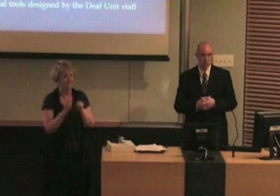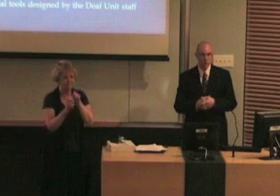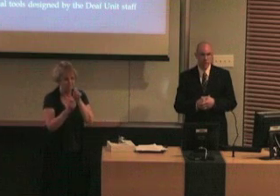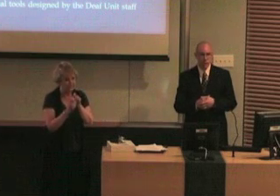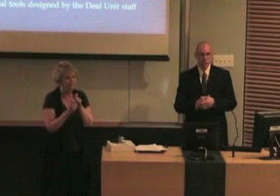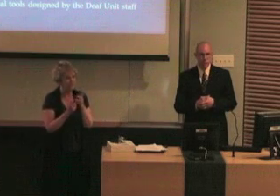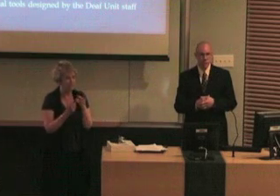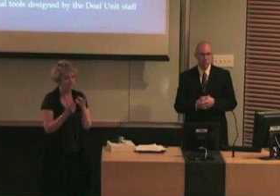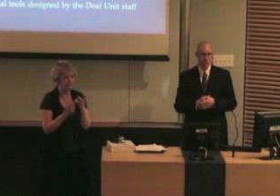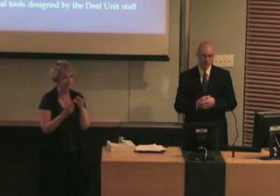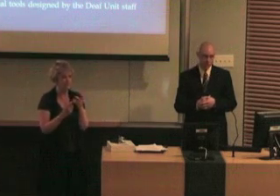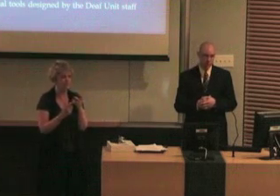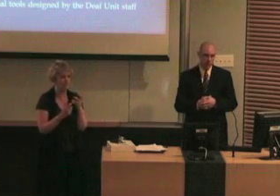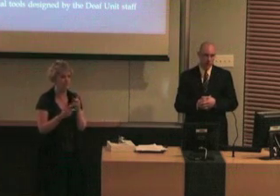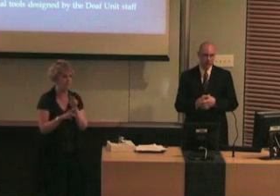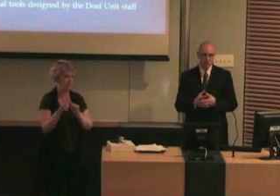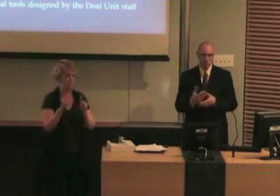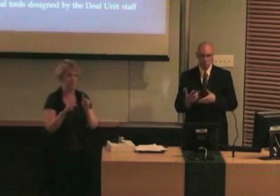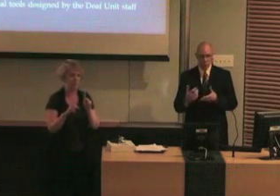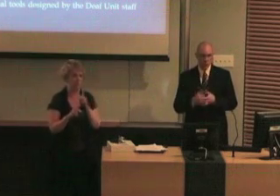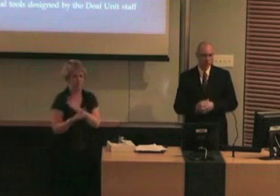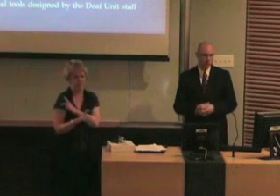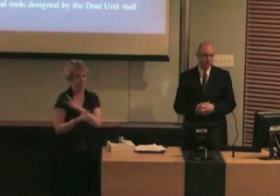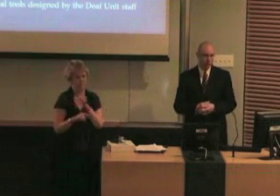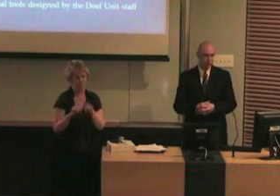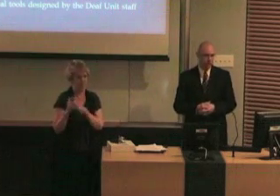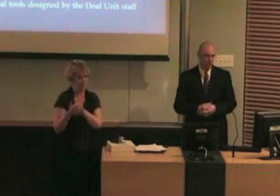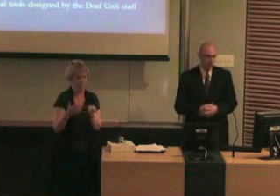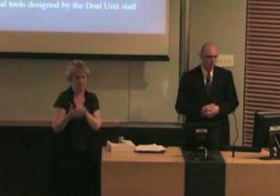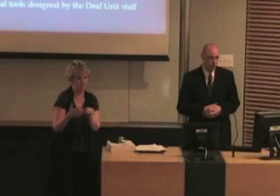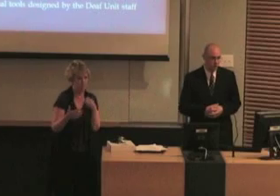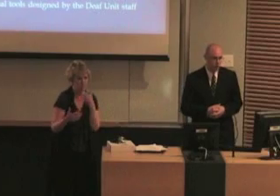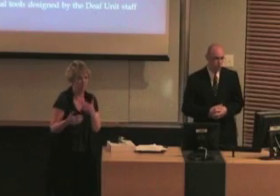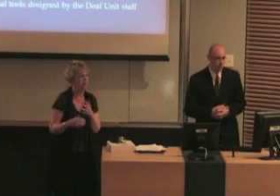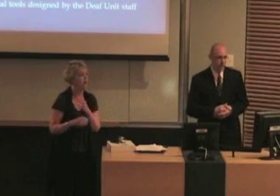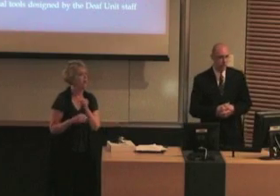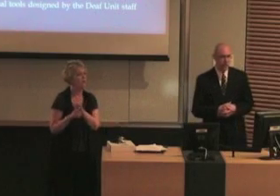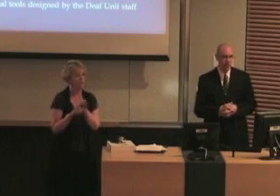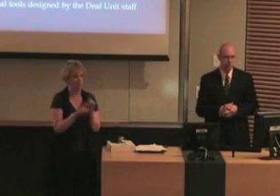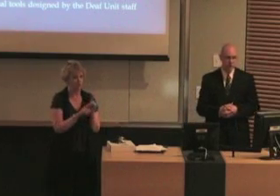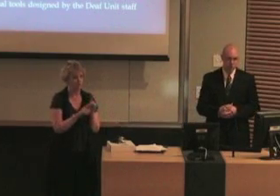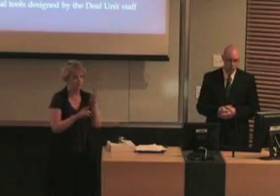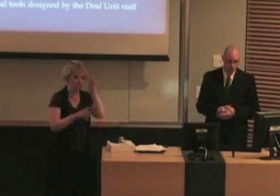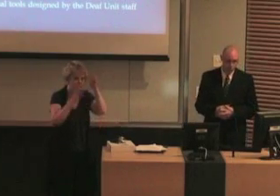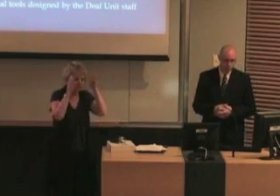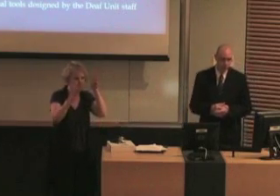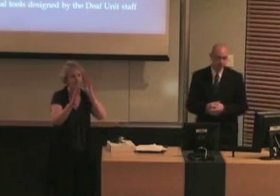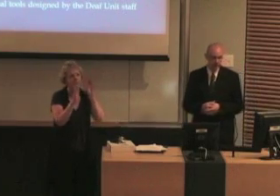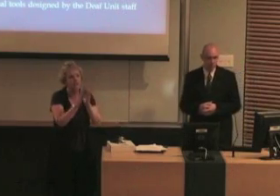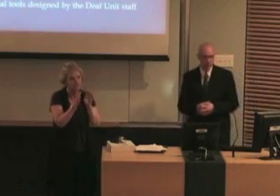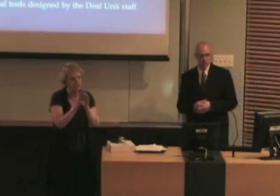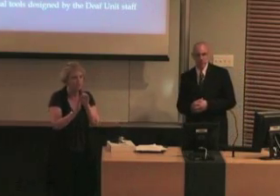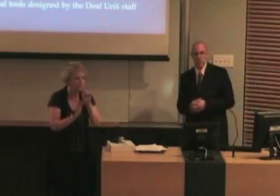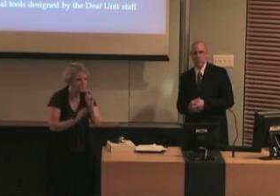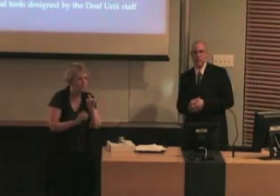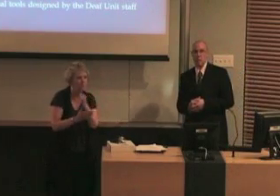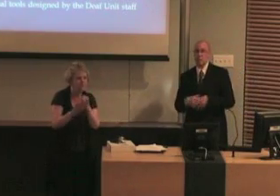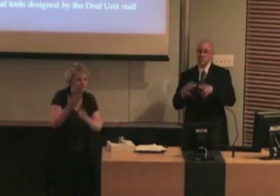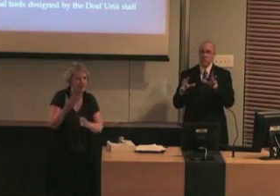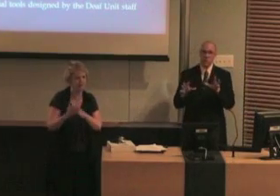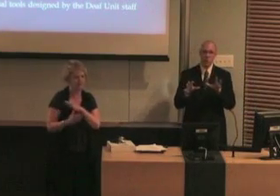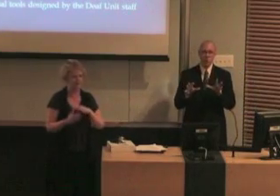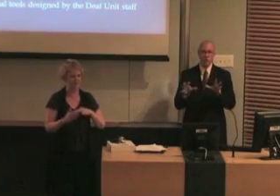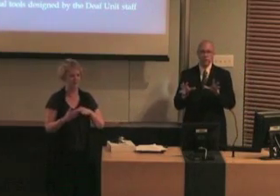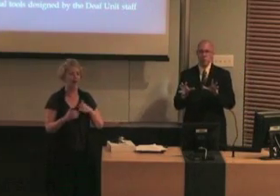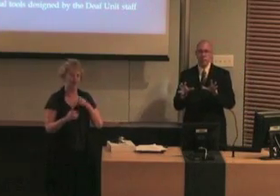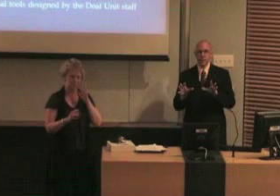specifically low literacy patients that we have to work with. We also use innovative pictorial tools designed by the deaf unit staff, which